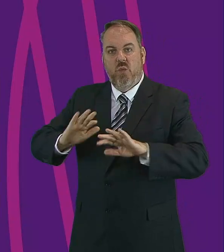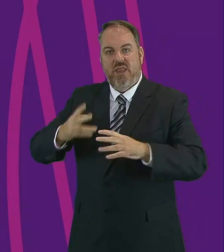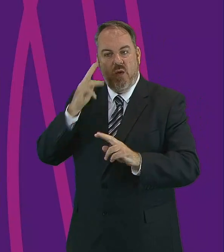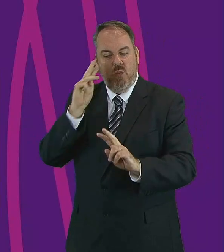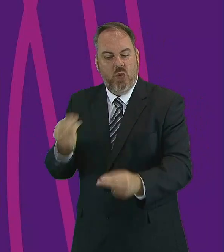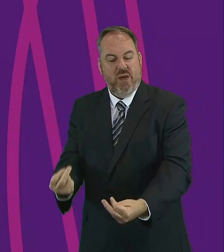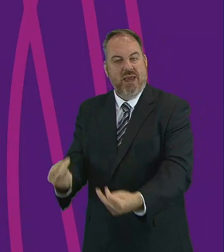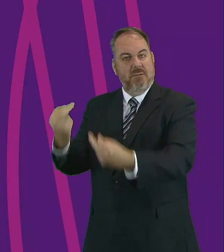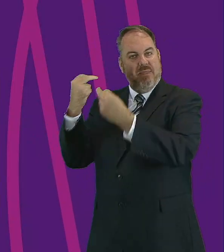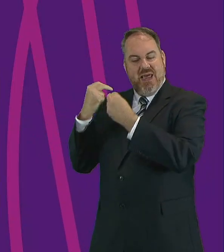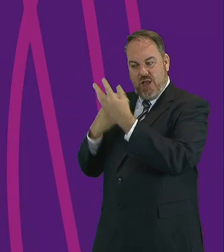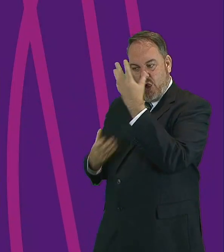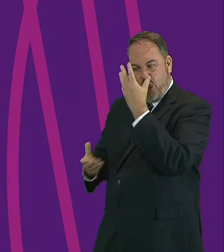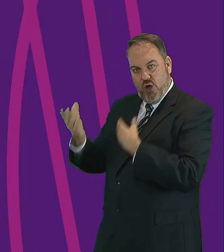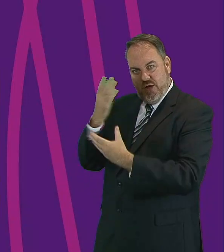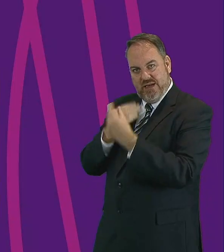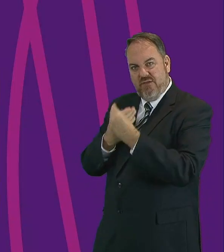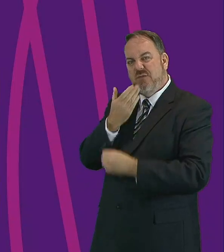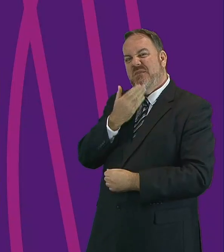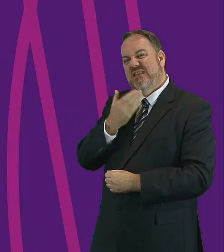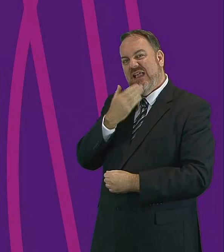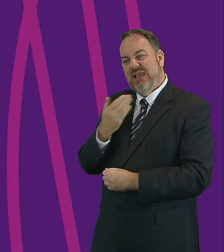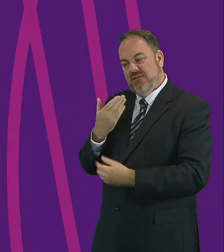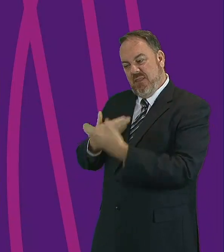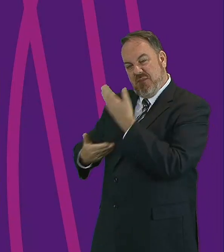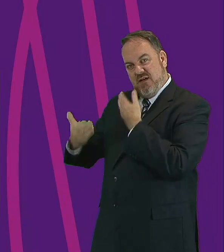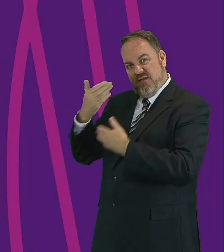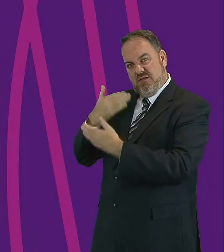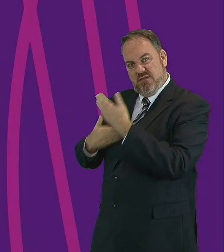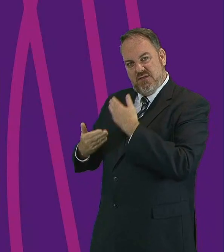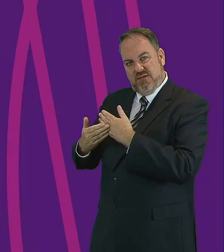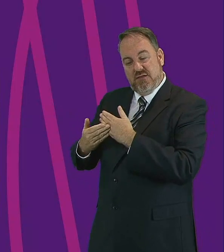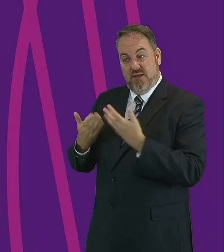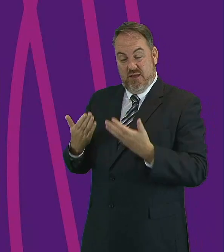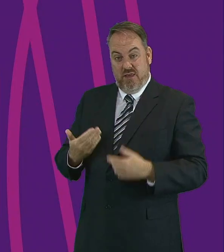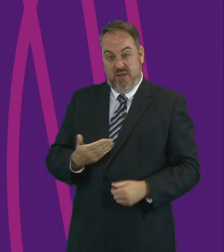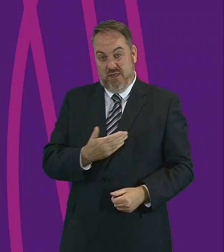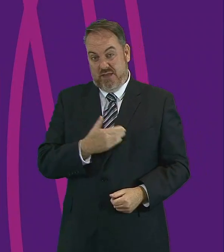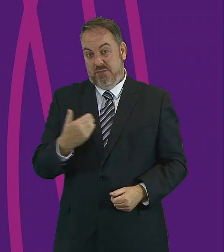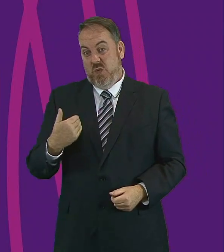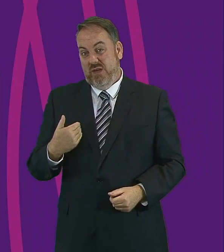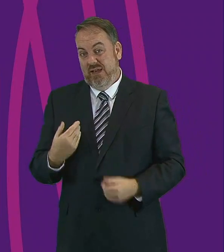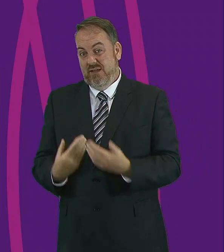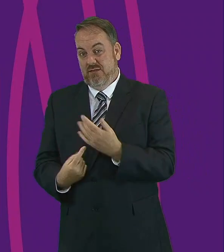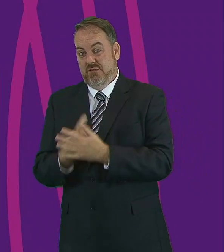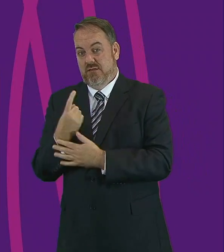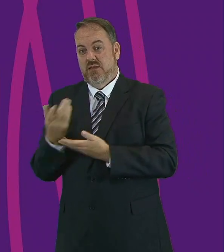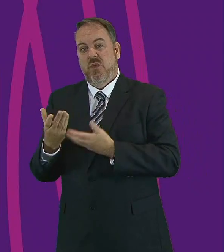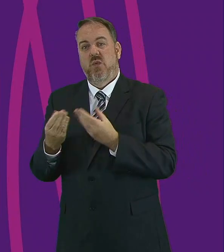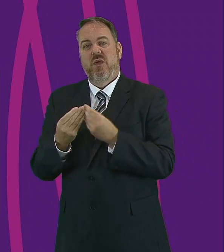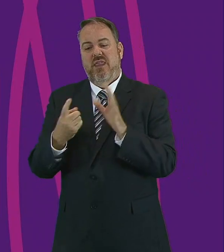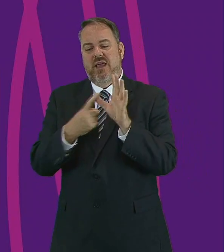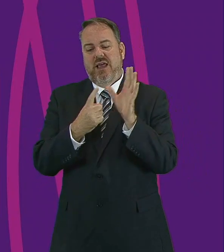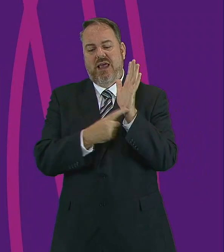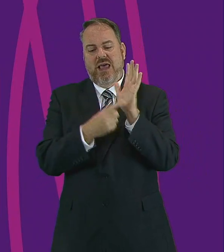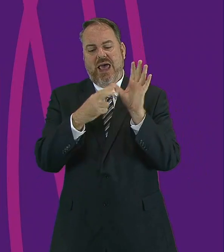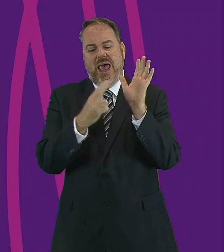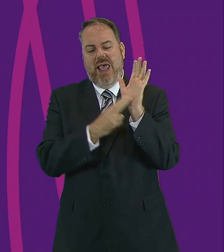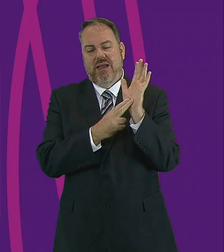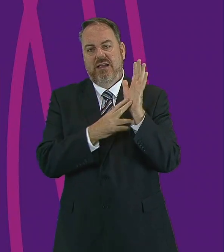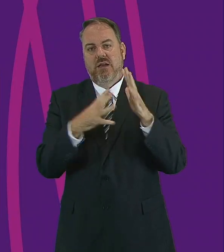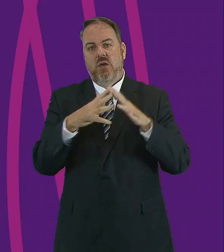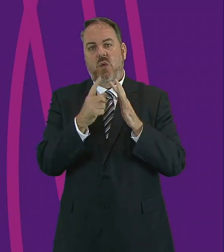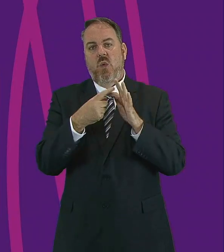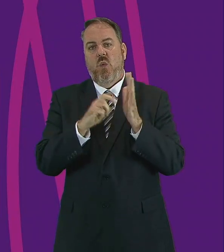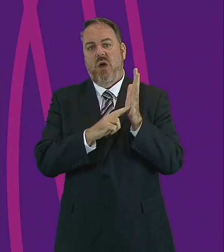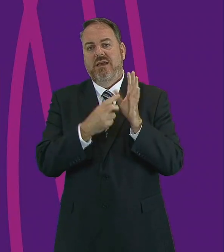homes during this pandemic. This morning, I spoke with Alan Whiteman. Alan is part of the